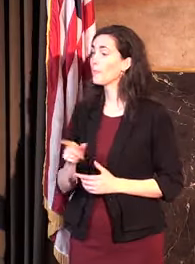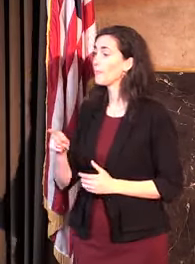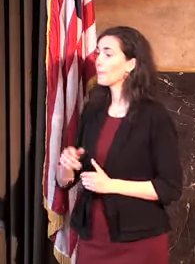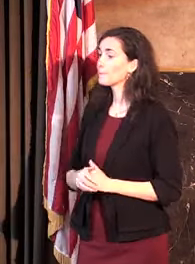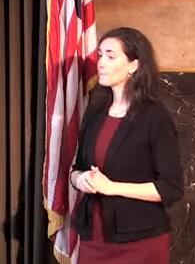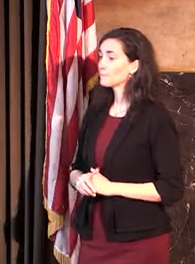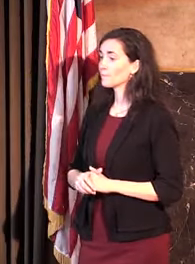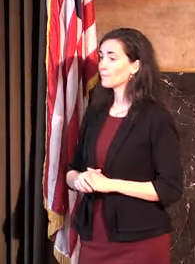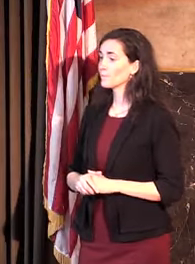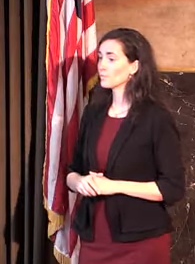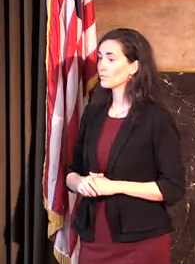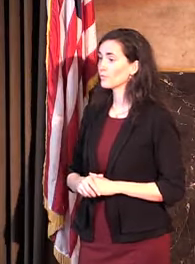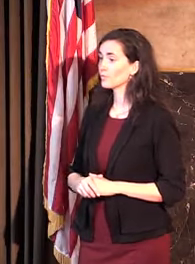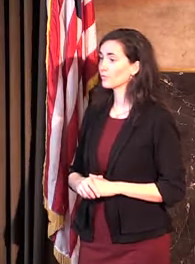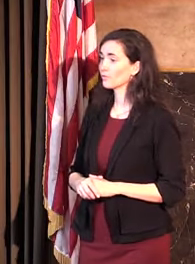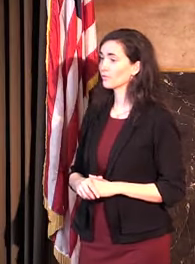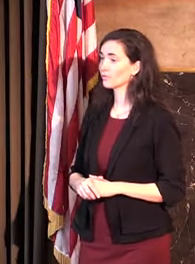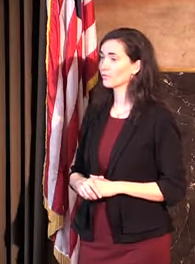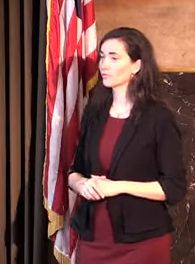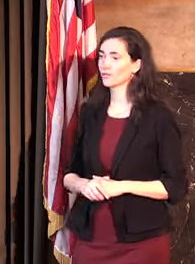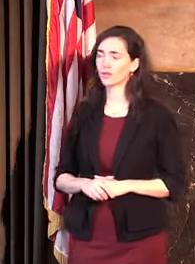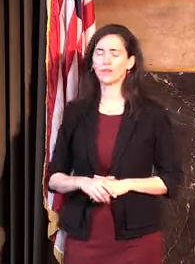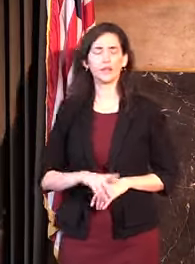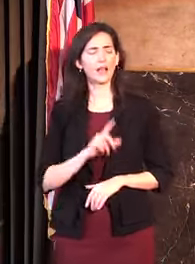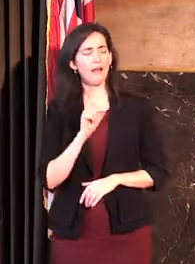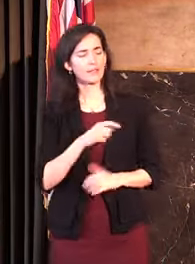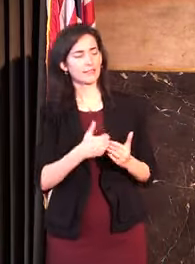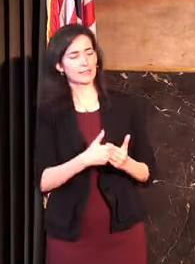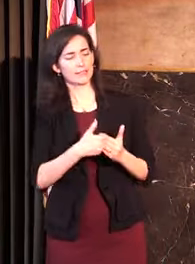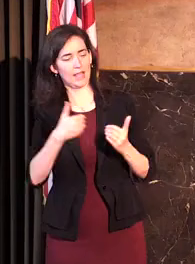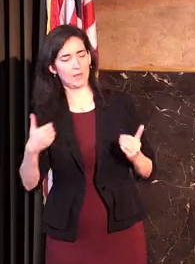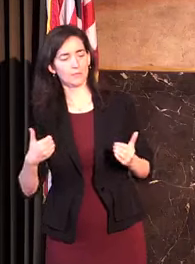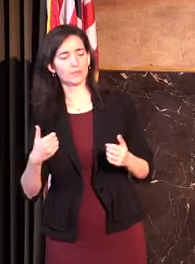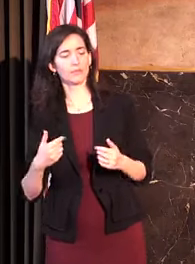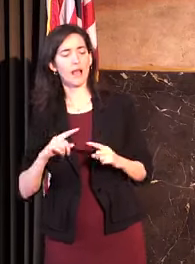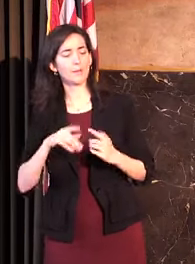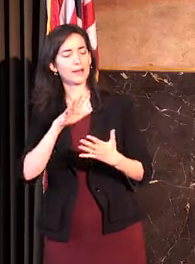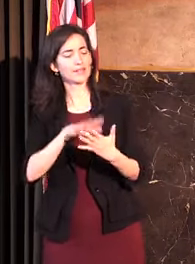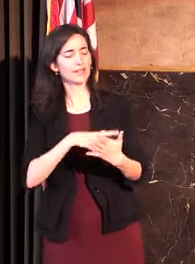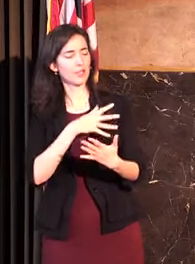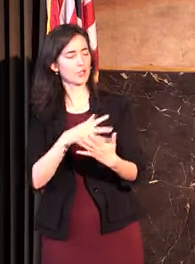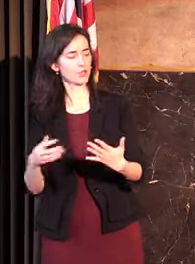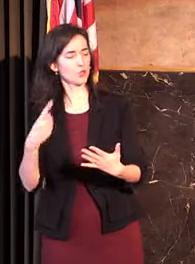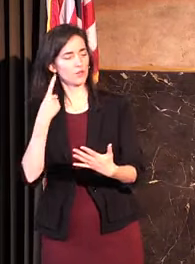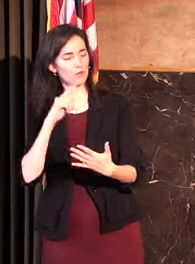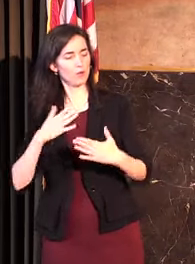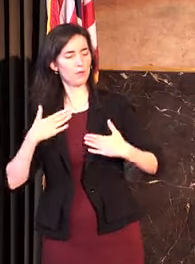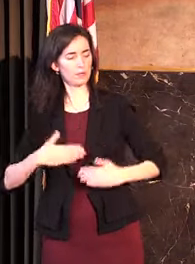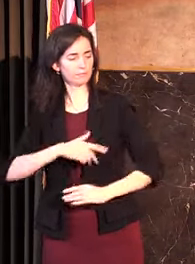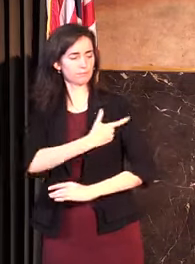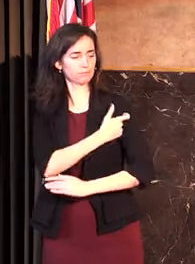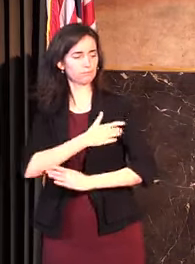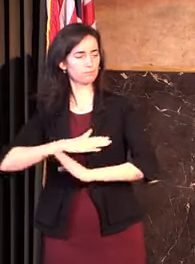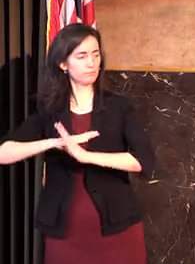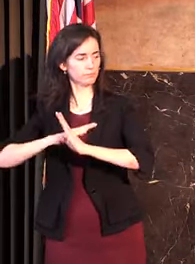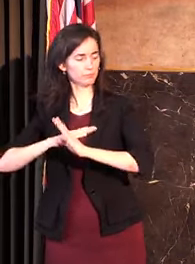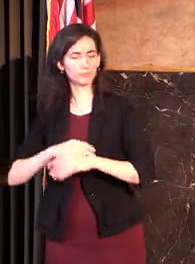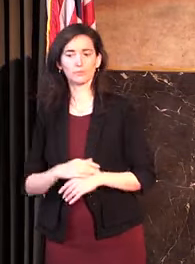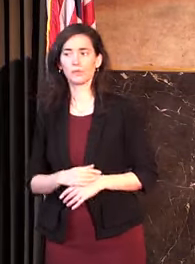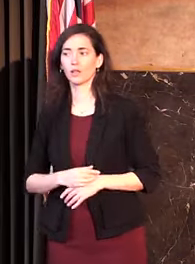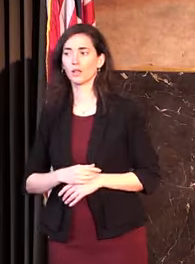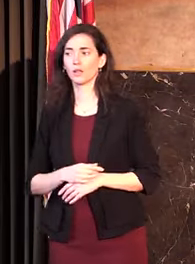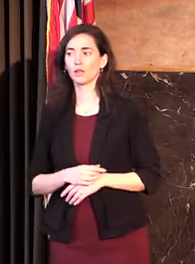Yep, yeah, please. I wanted to ask you a separate question about the immunization schedule. There's a hearing on